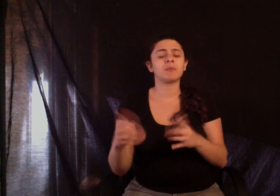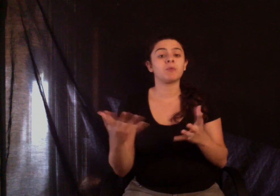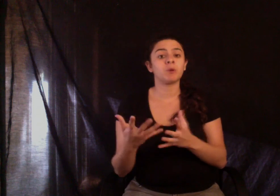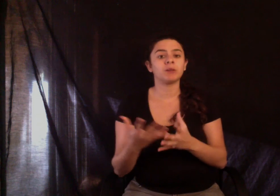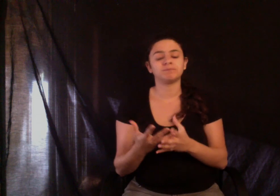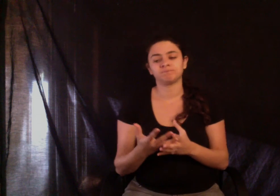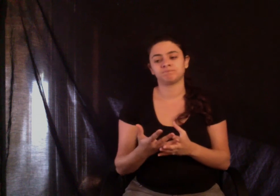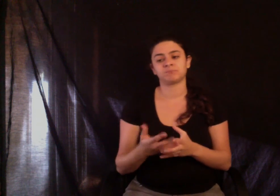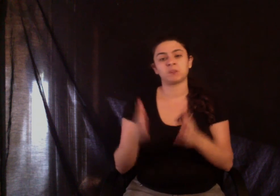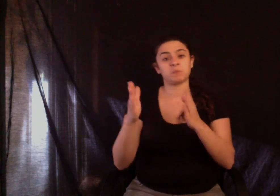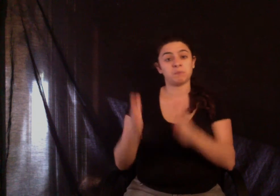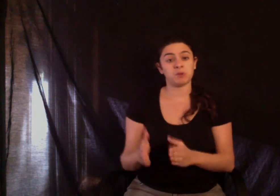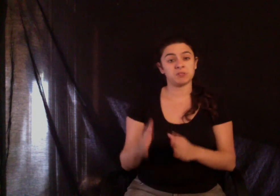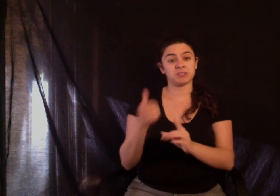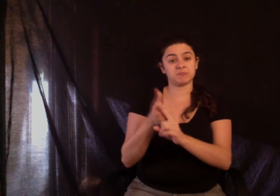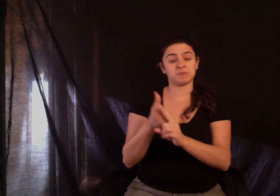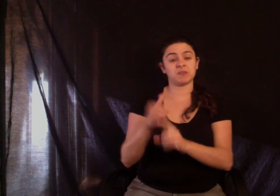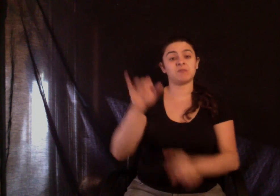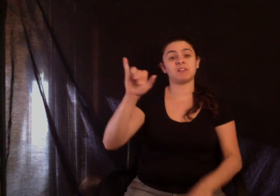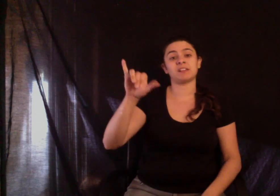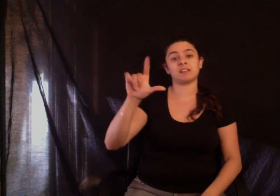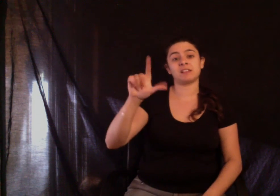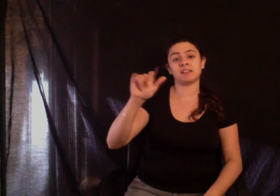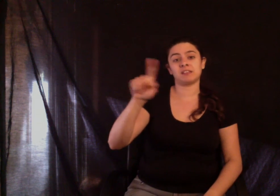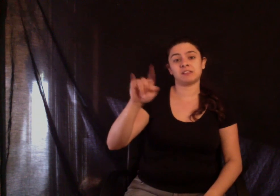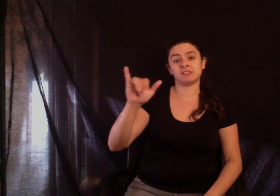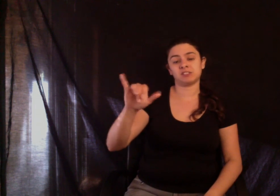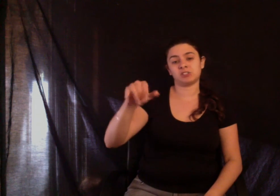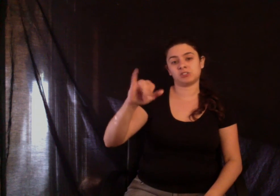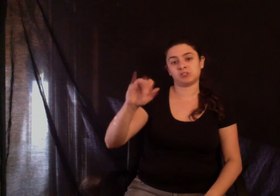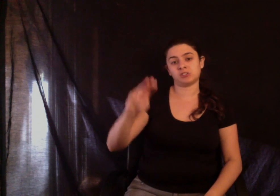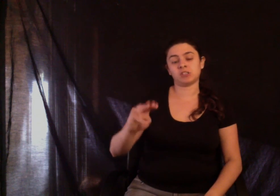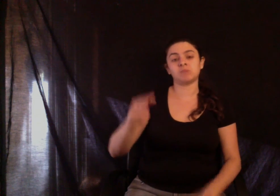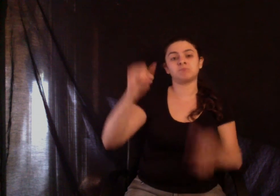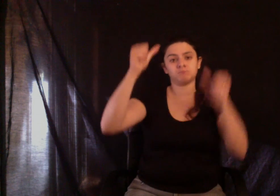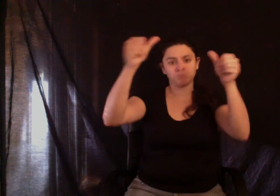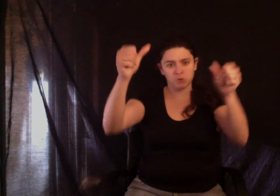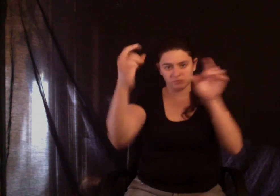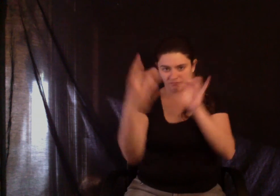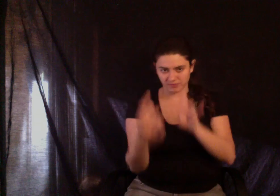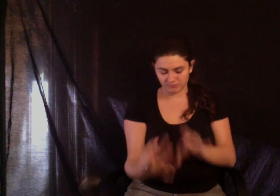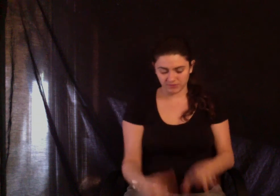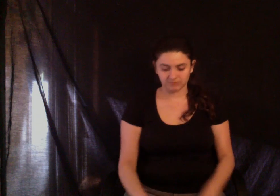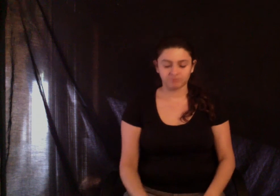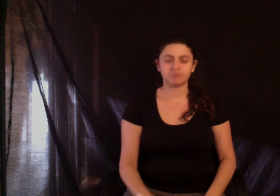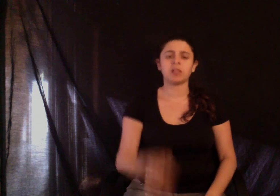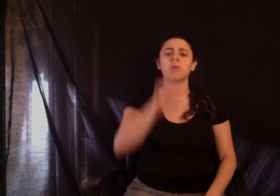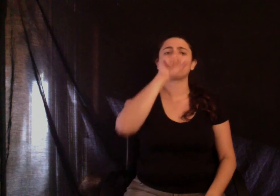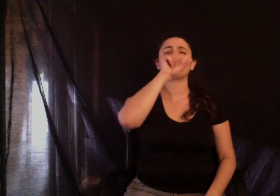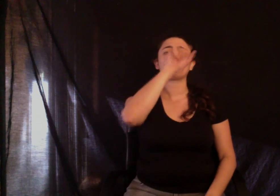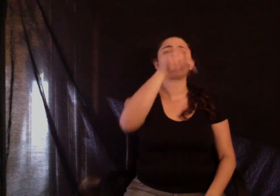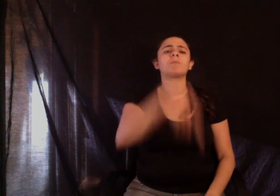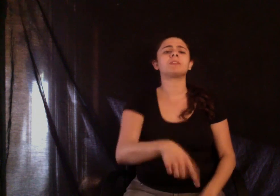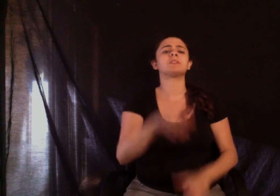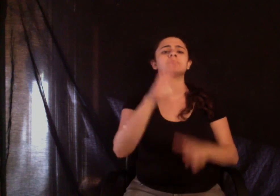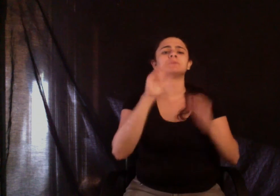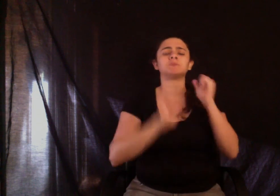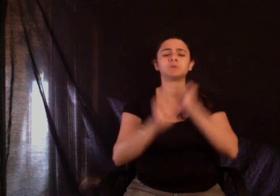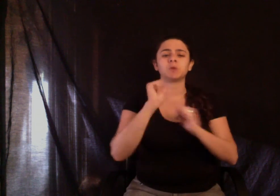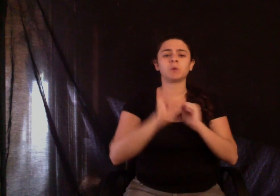that's LAZIEJIM, wrote this. Love this episode. Absolutely fantastic stories that show how the little